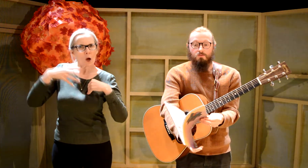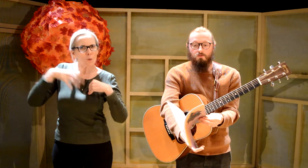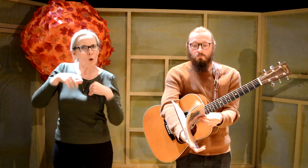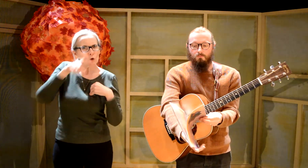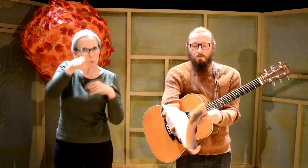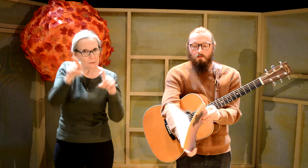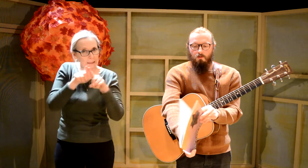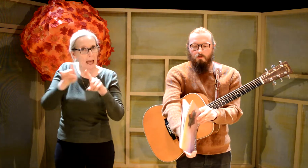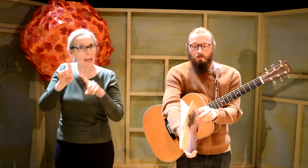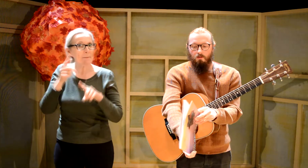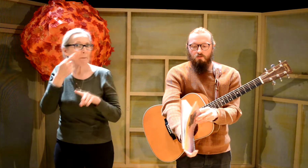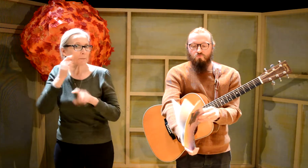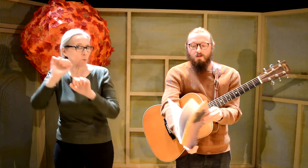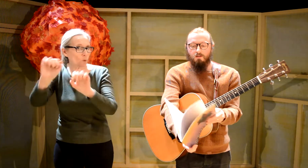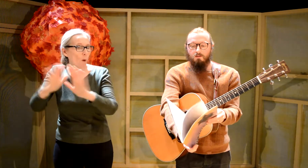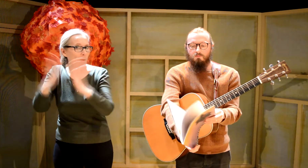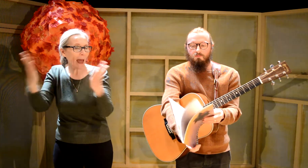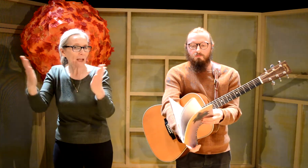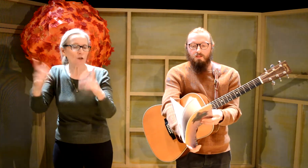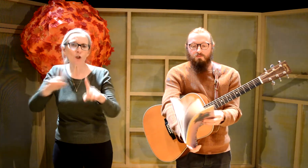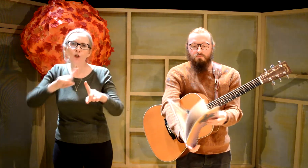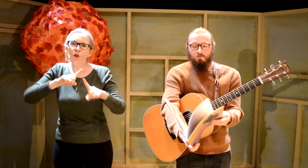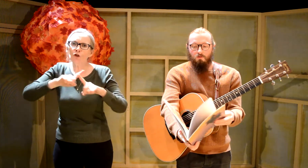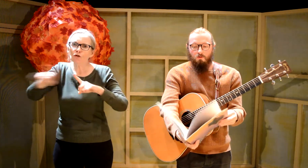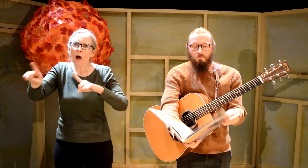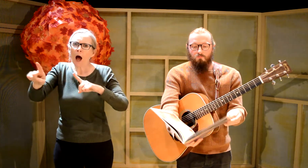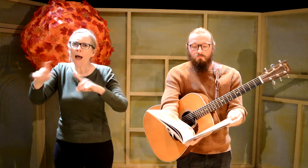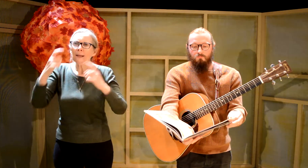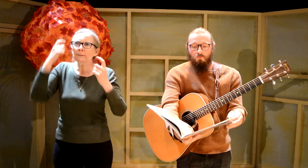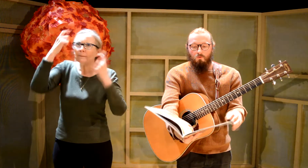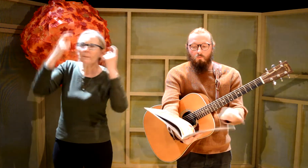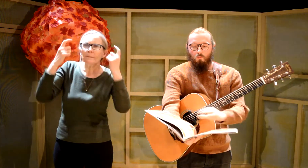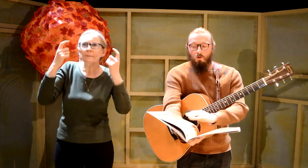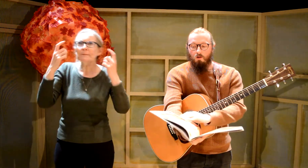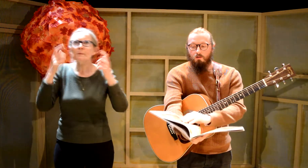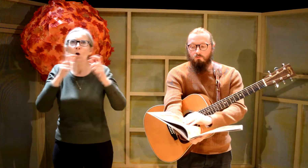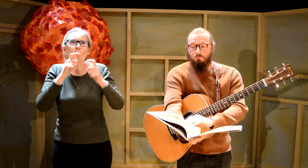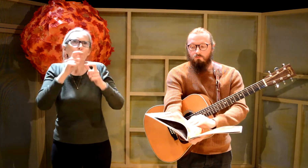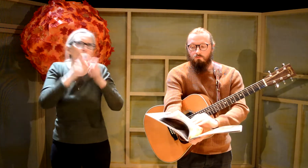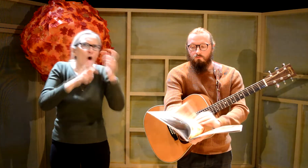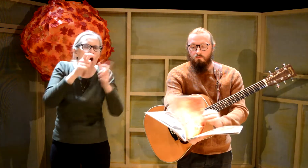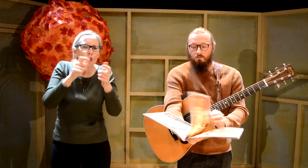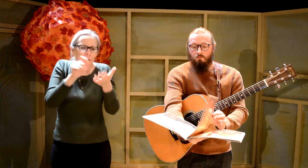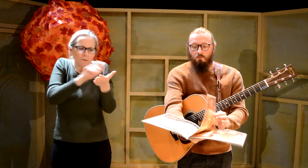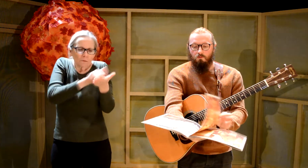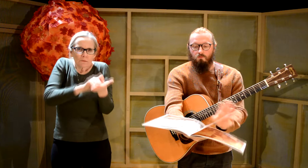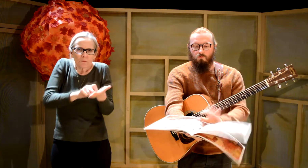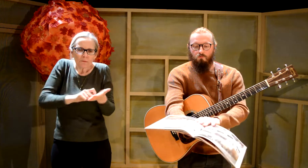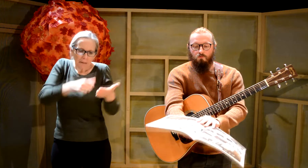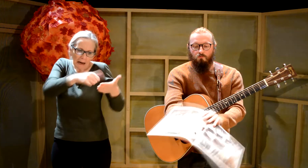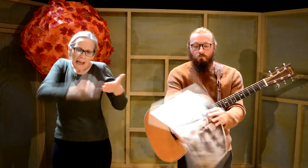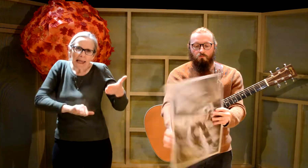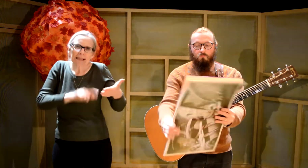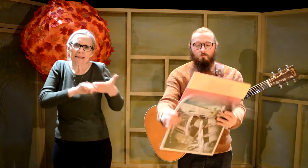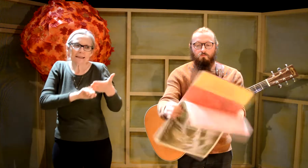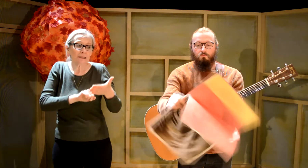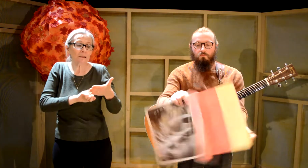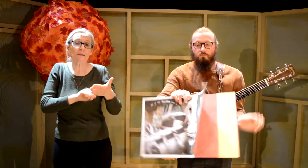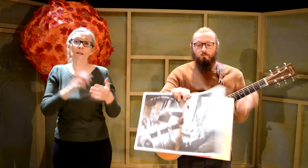try and do is write a little list of words that